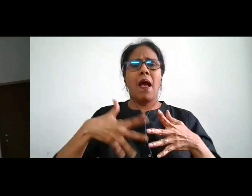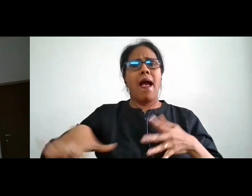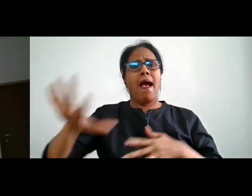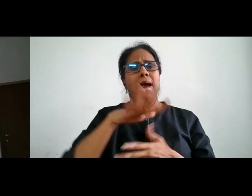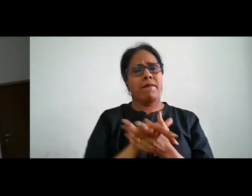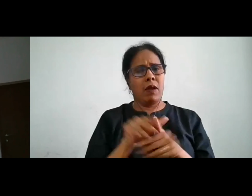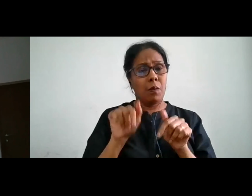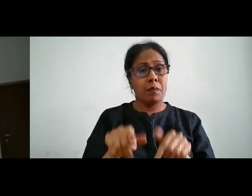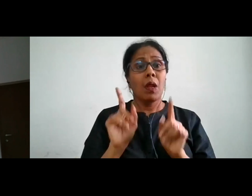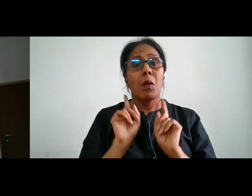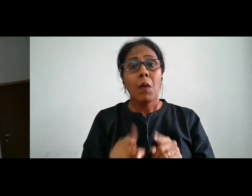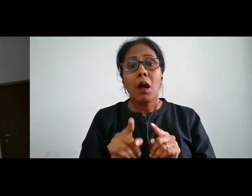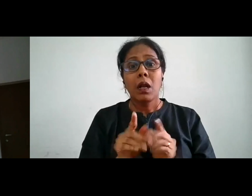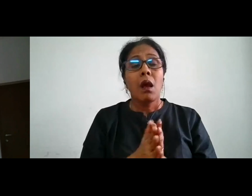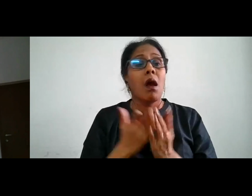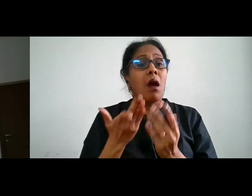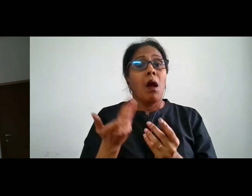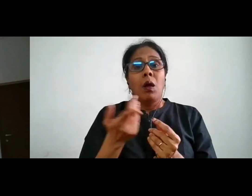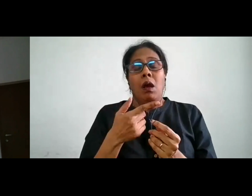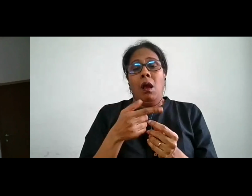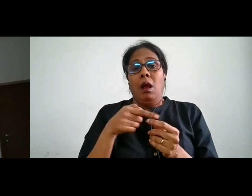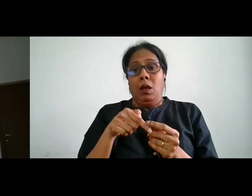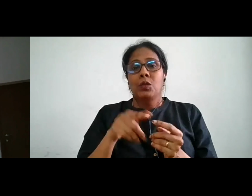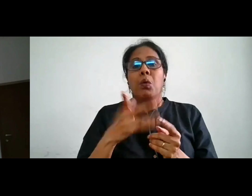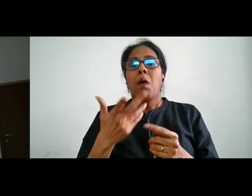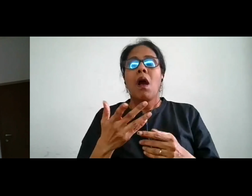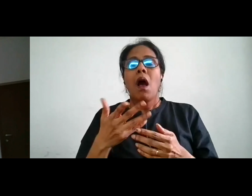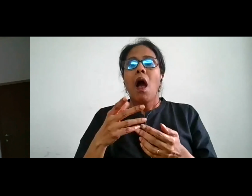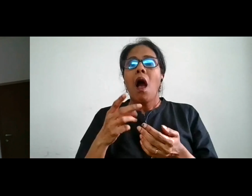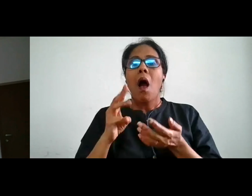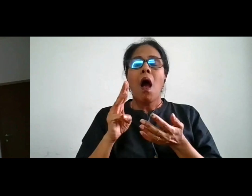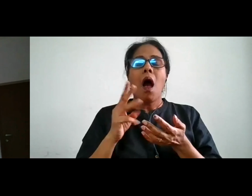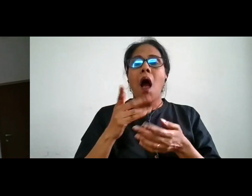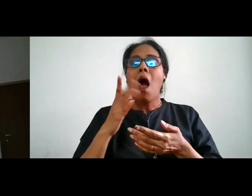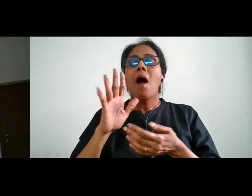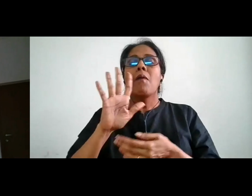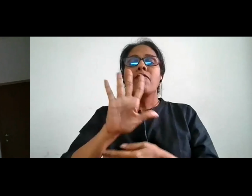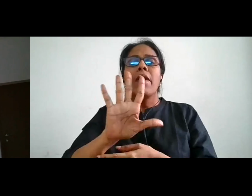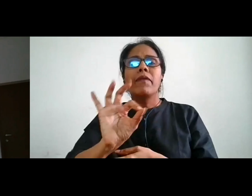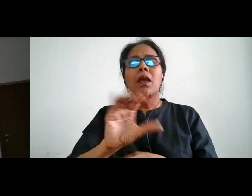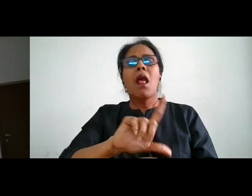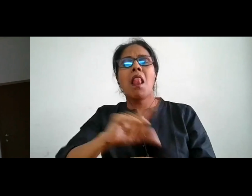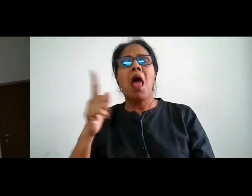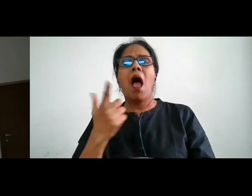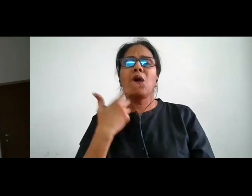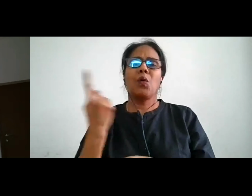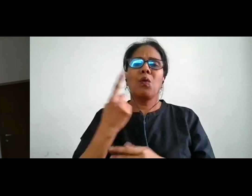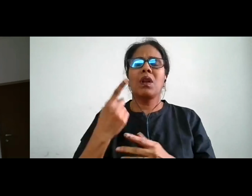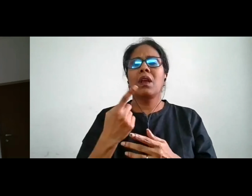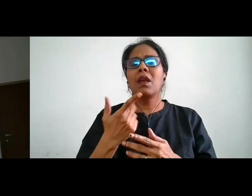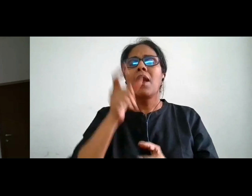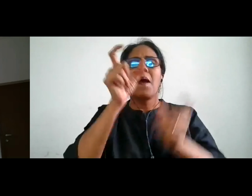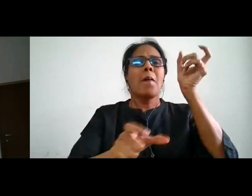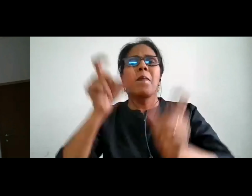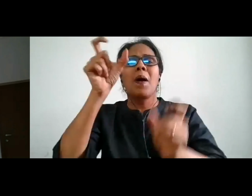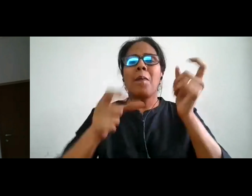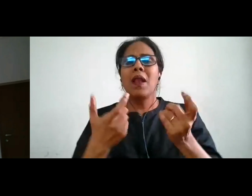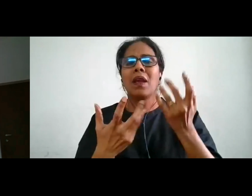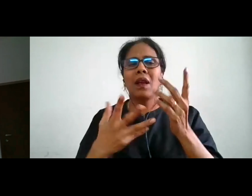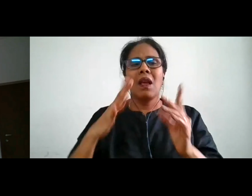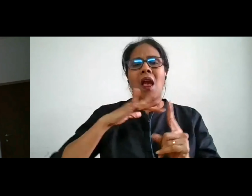It has nevertheless got half a million or less public Wi-Fi hotspots. That is less than